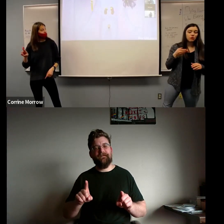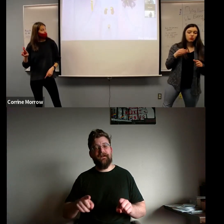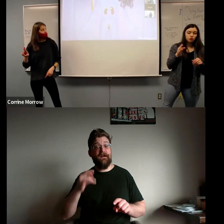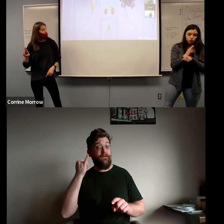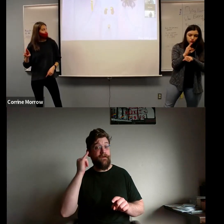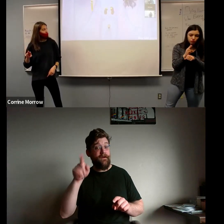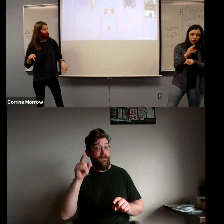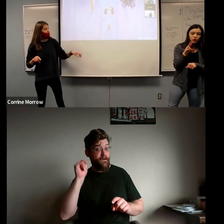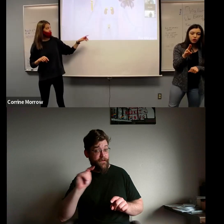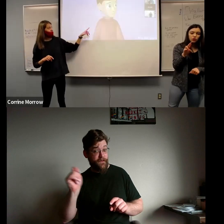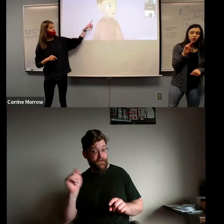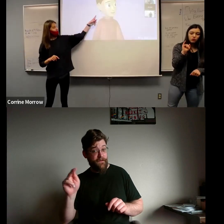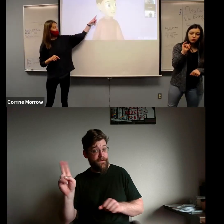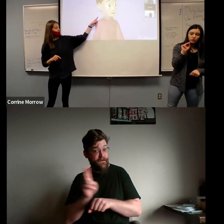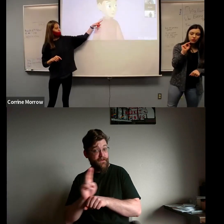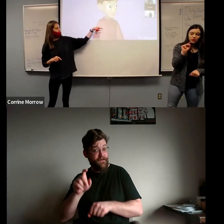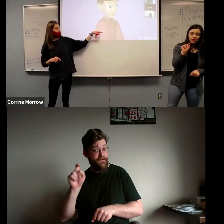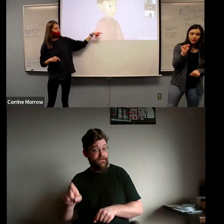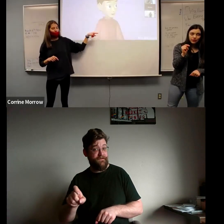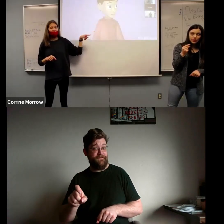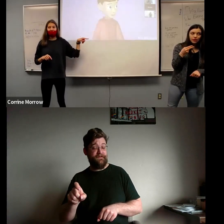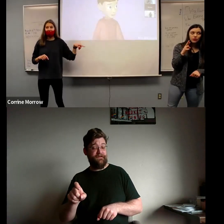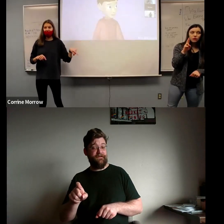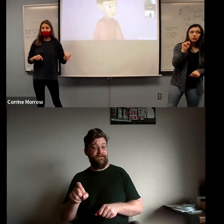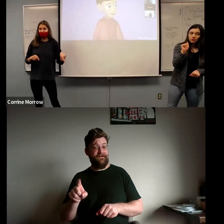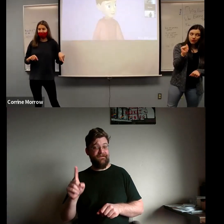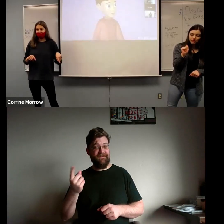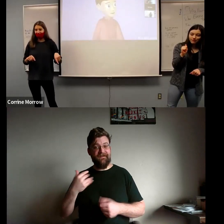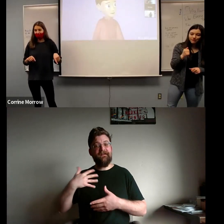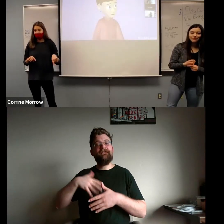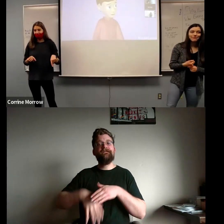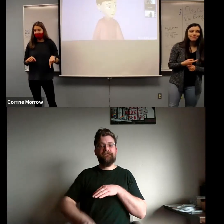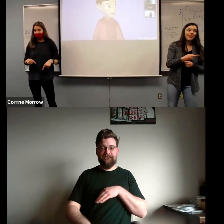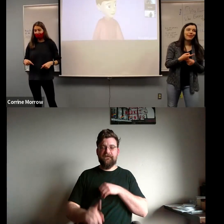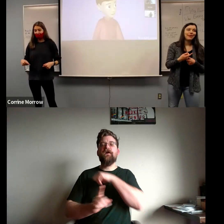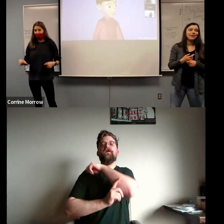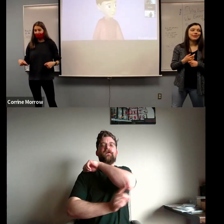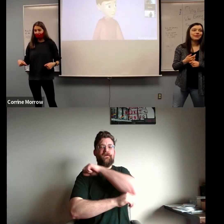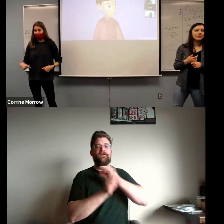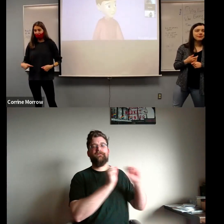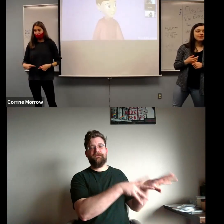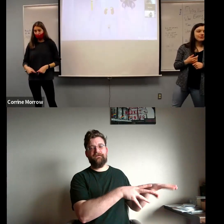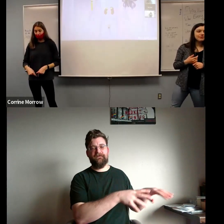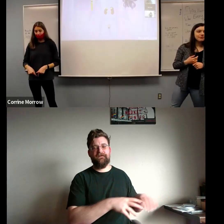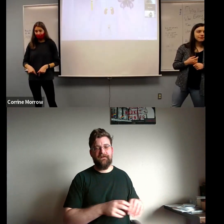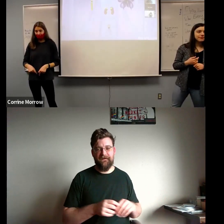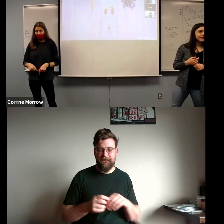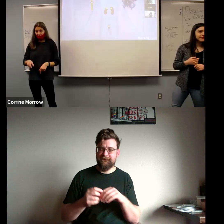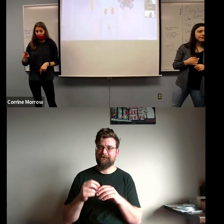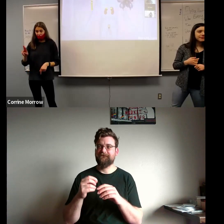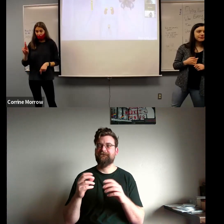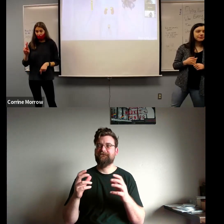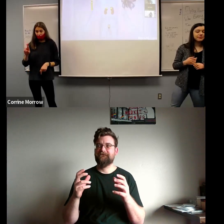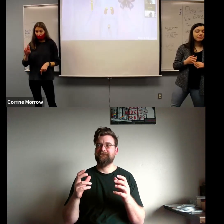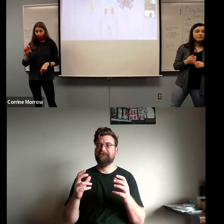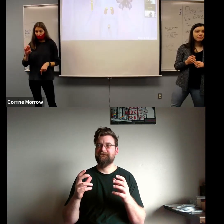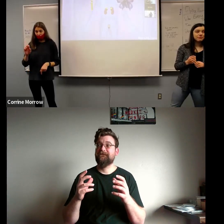out of your body. And then you can breathe easy. You sure can, with your lungs. Which are part